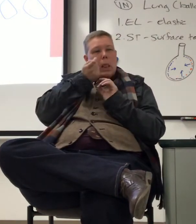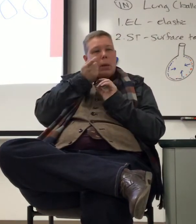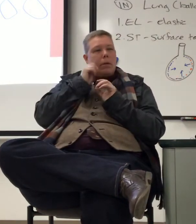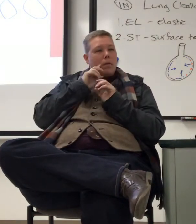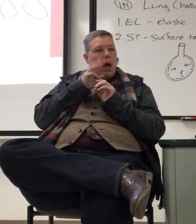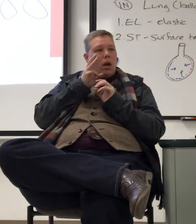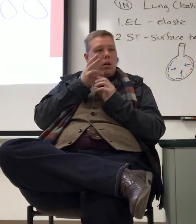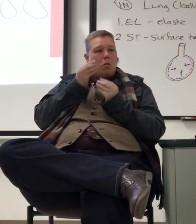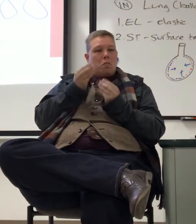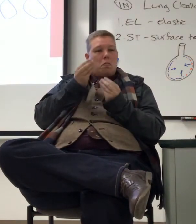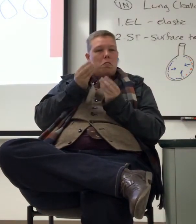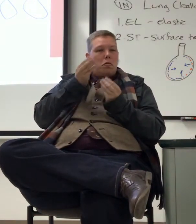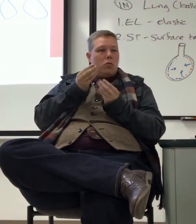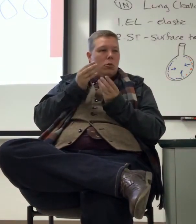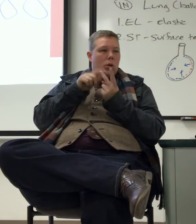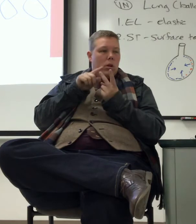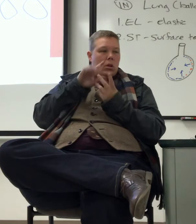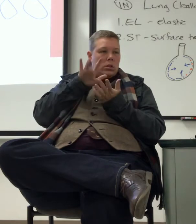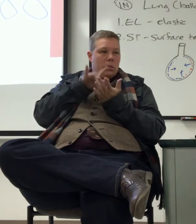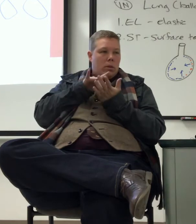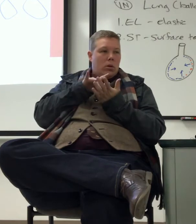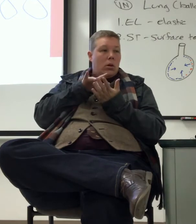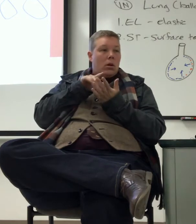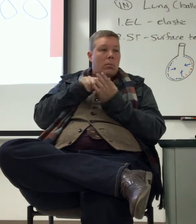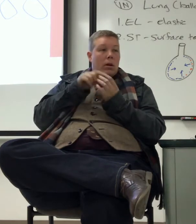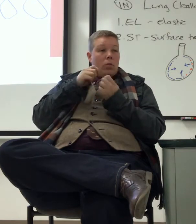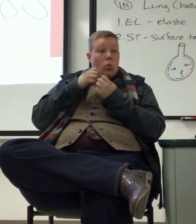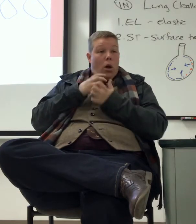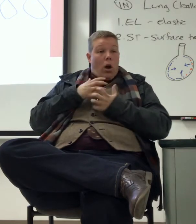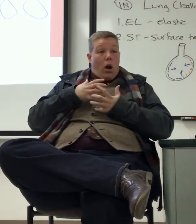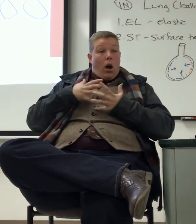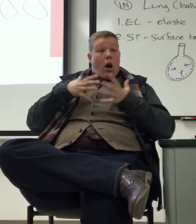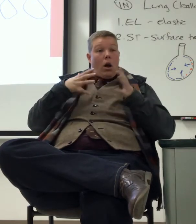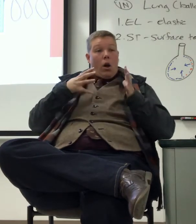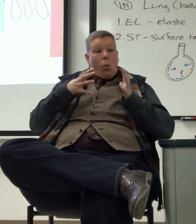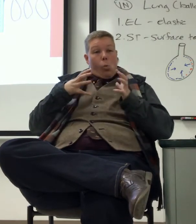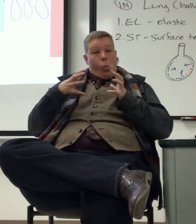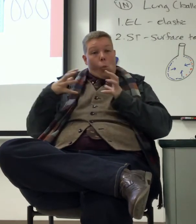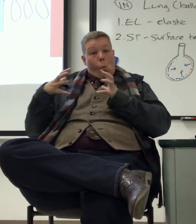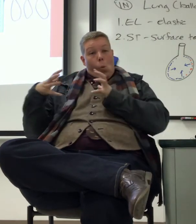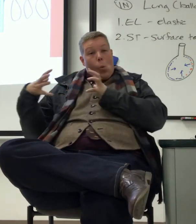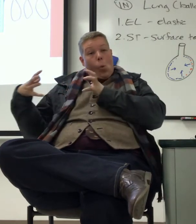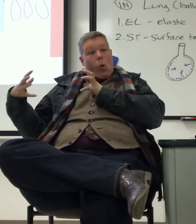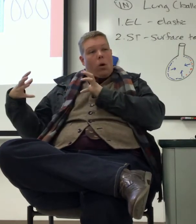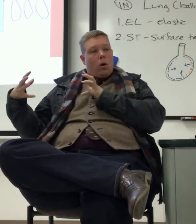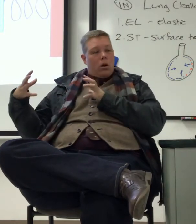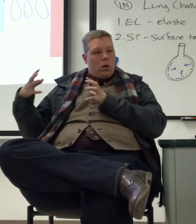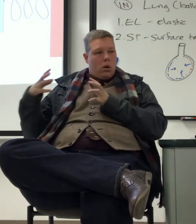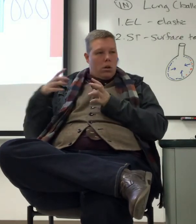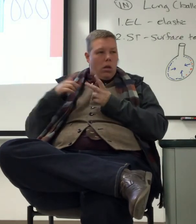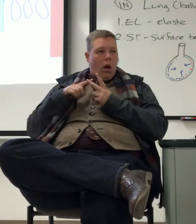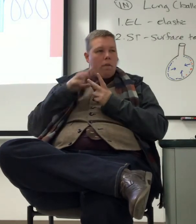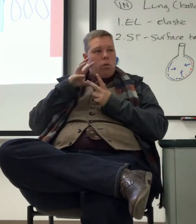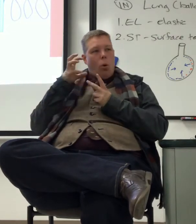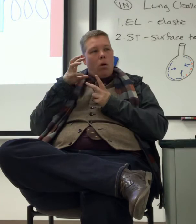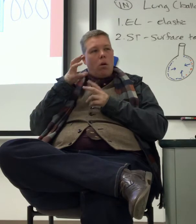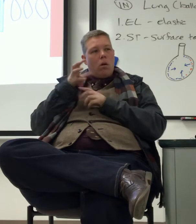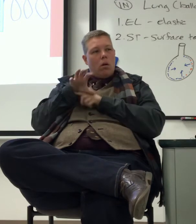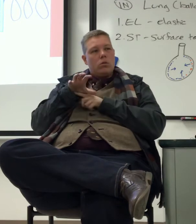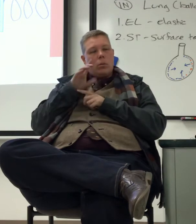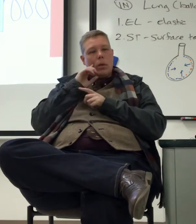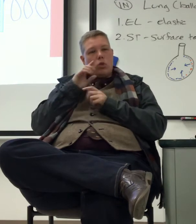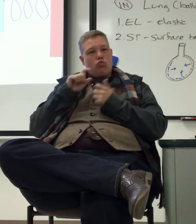cavity. Okay? But if you breathe in and your chest wall expands out, those forces are greater and it pulls the lung out with